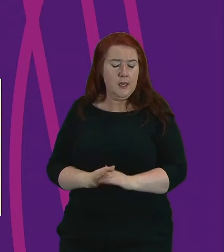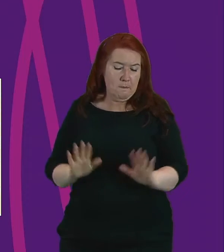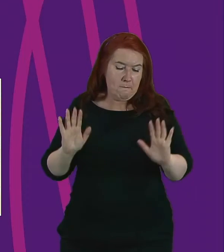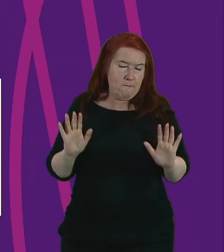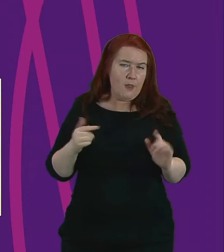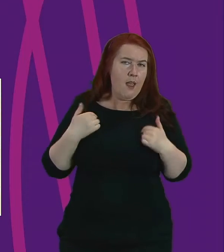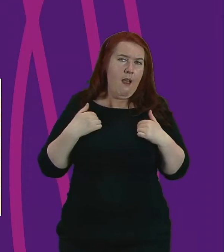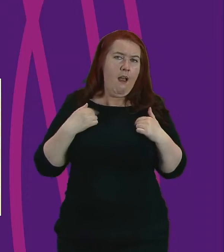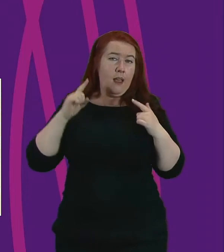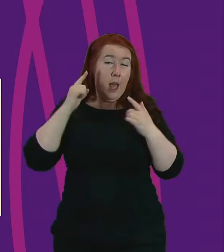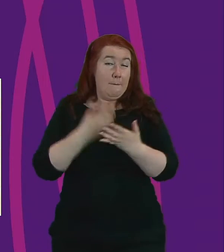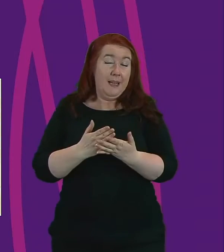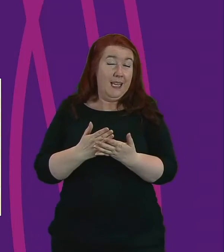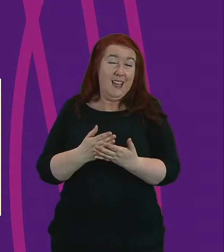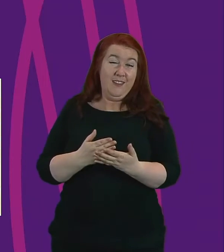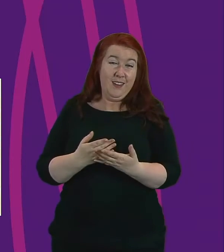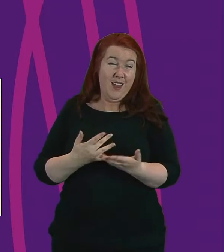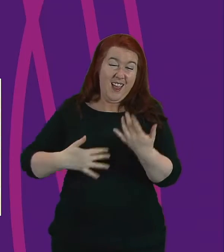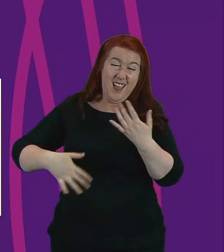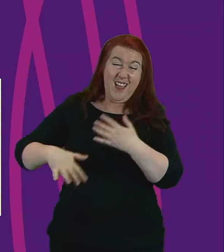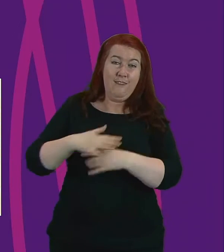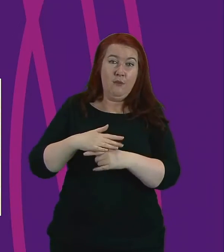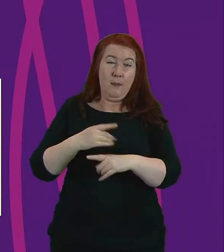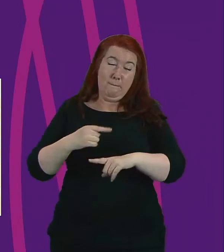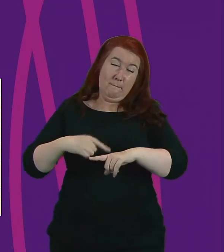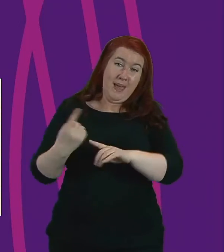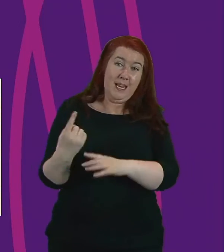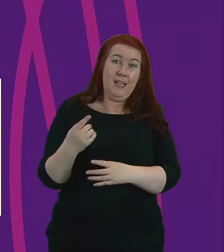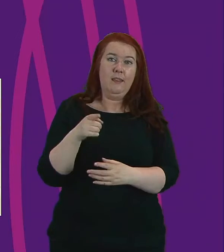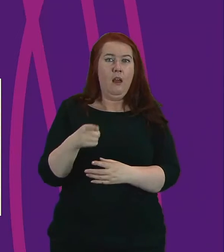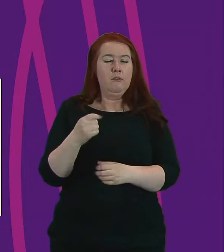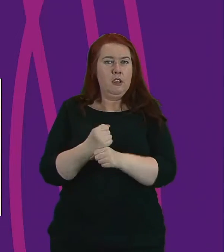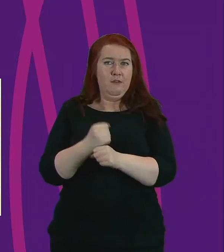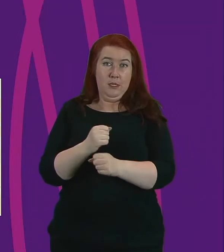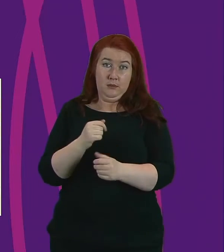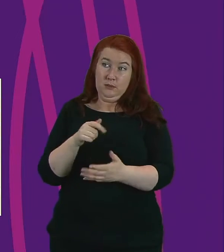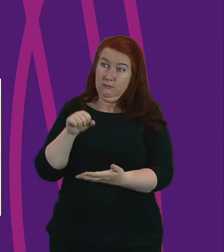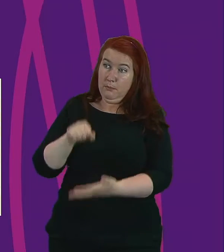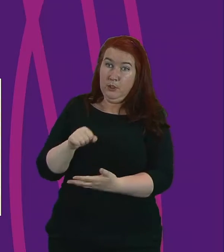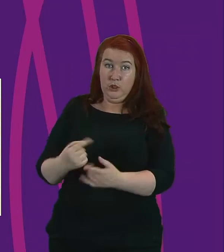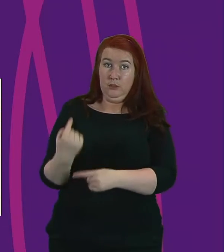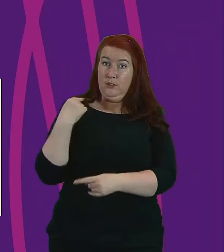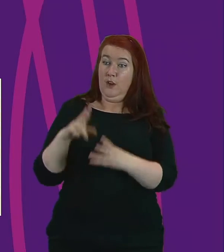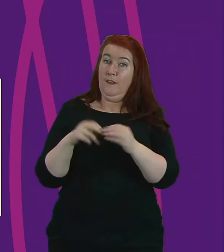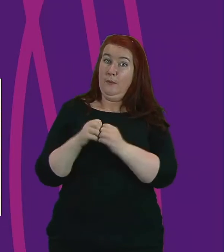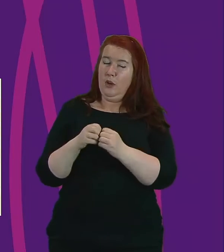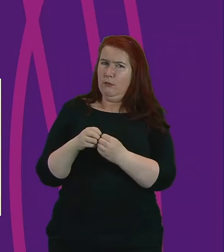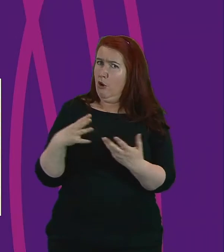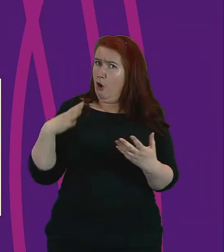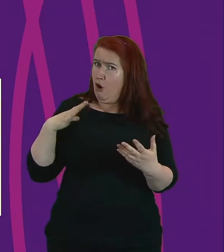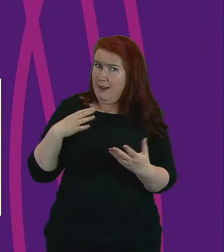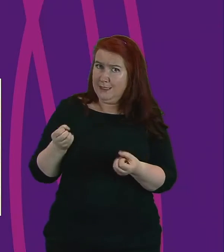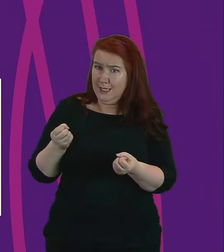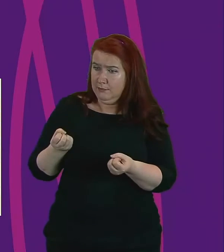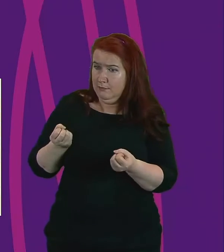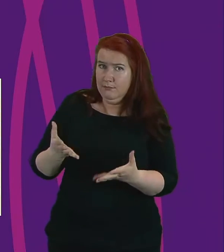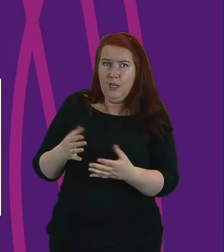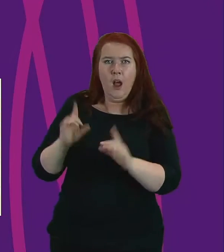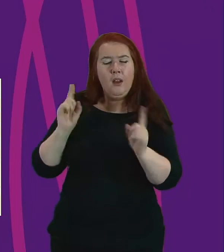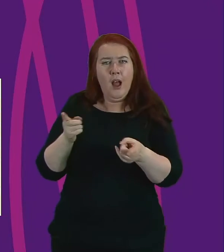that every penny that was set in the budget this Parliament passed back in February is accounted for and that there is no scope for